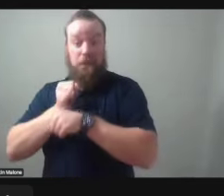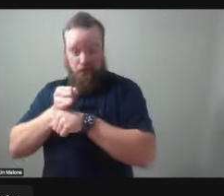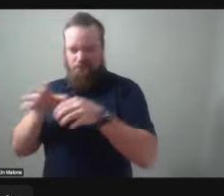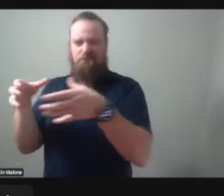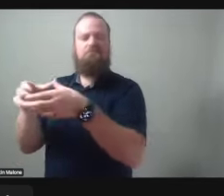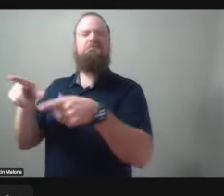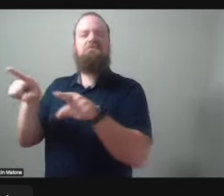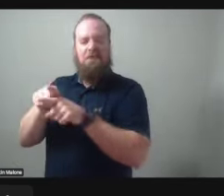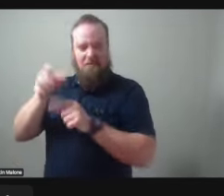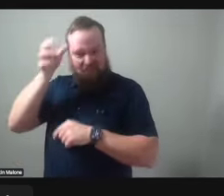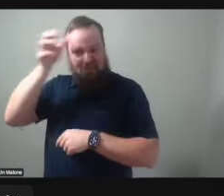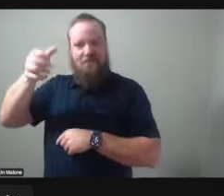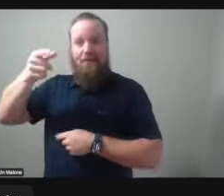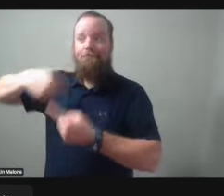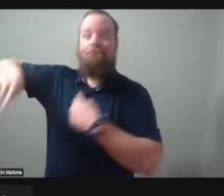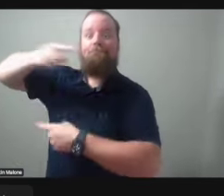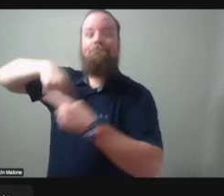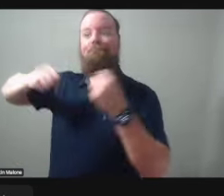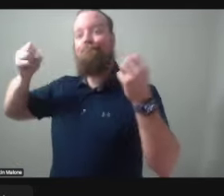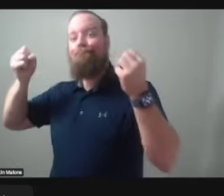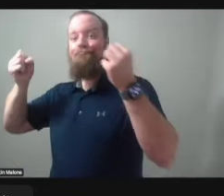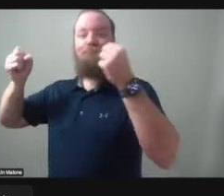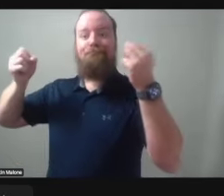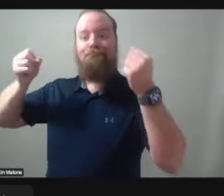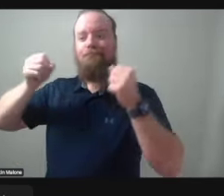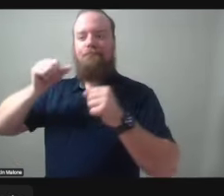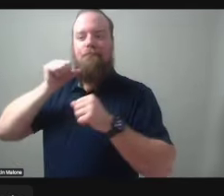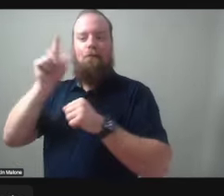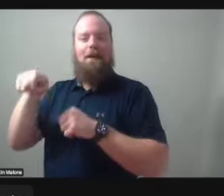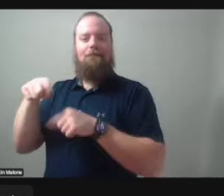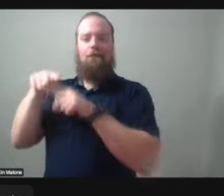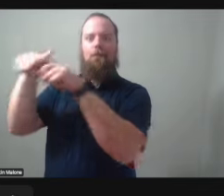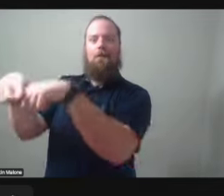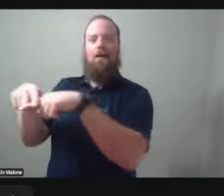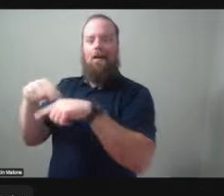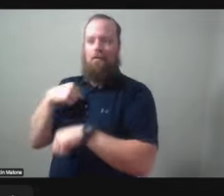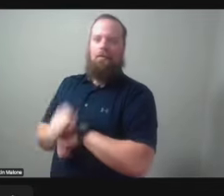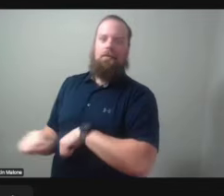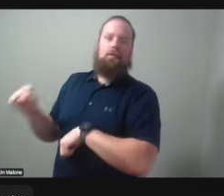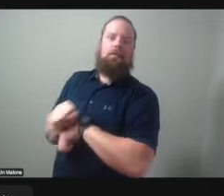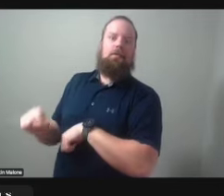feel that they're on equal footing within the deaf community. So that's their preference. And